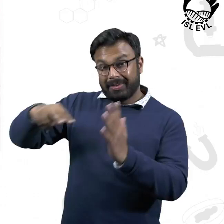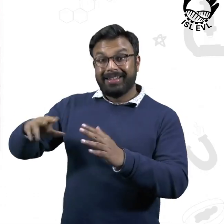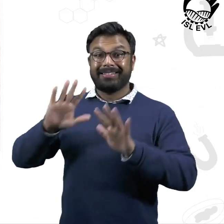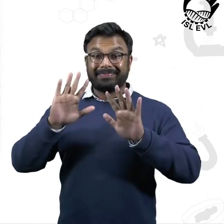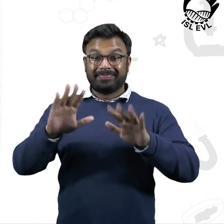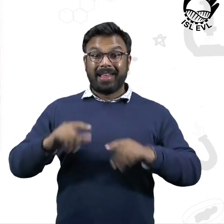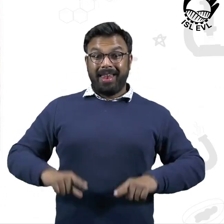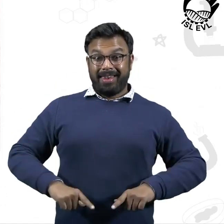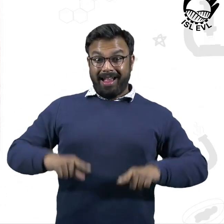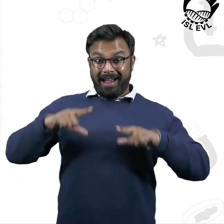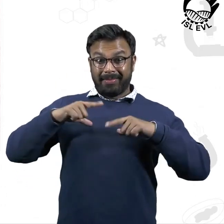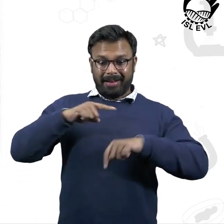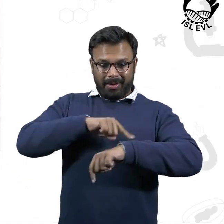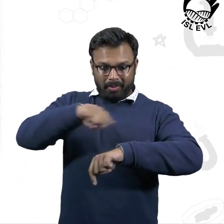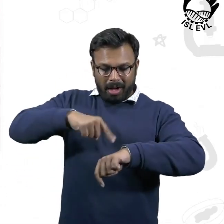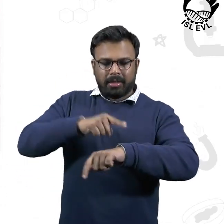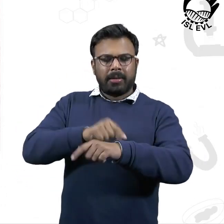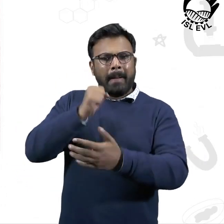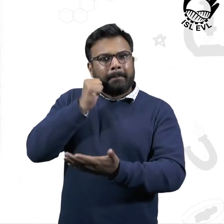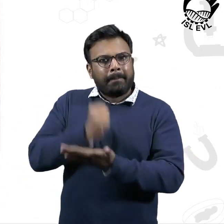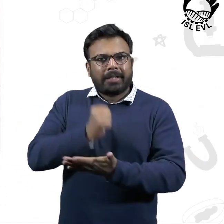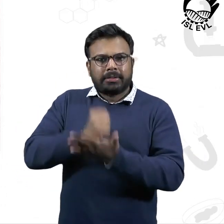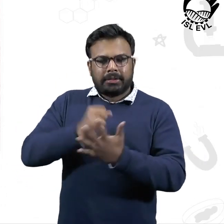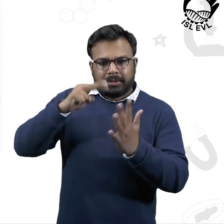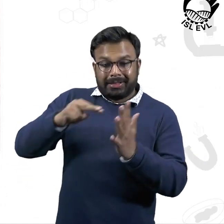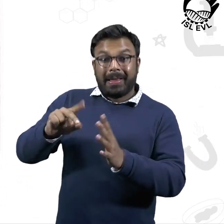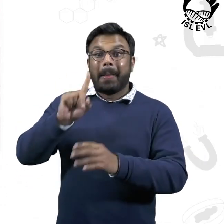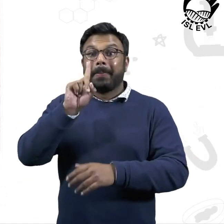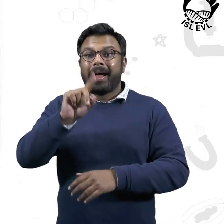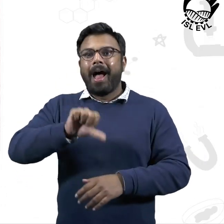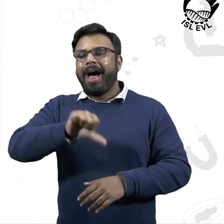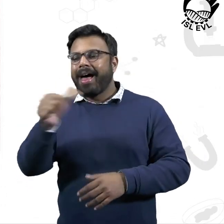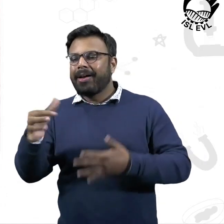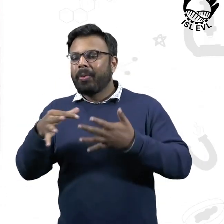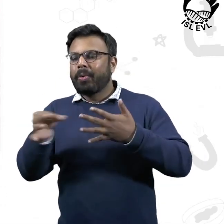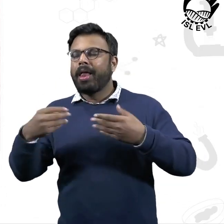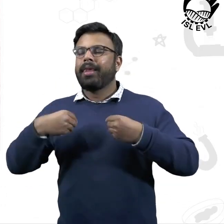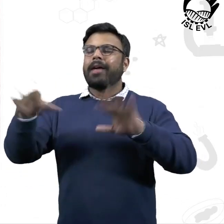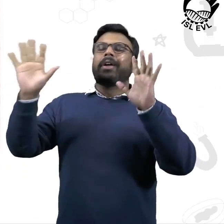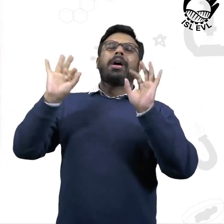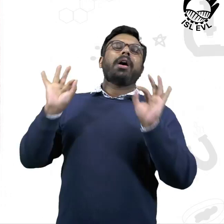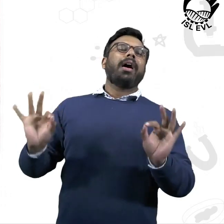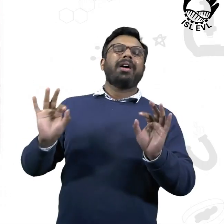bacterial physiology. It was a very demanding phase, but quitting was not an option.